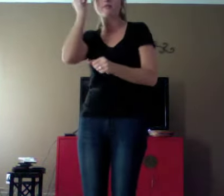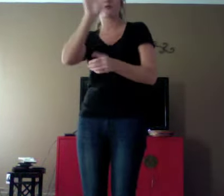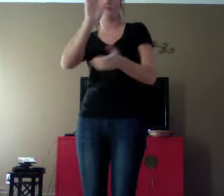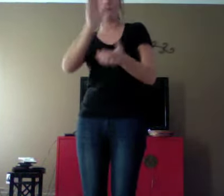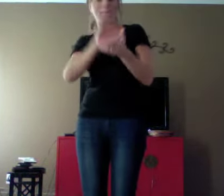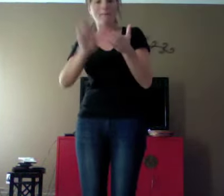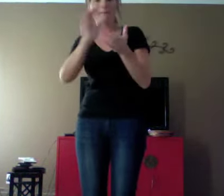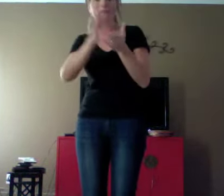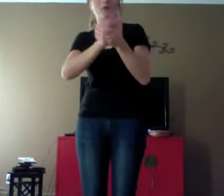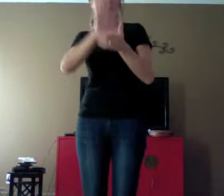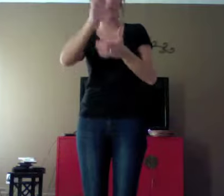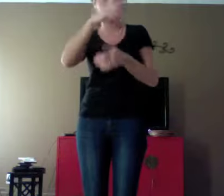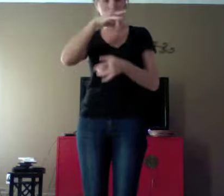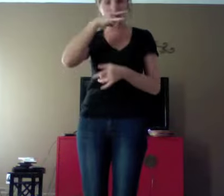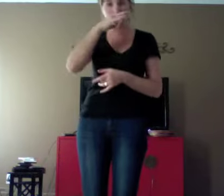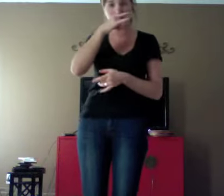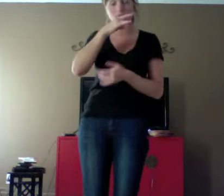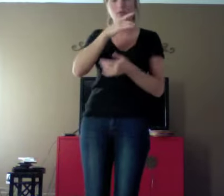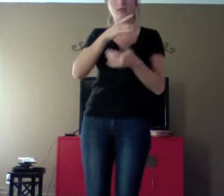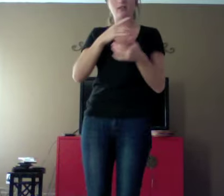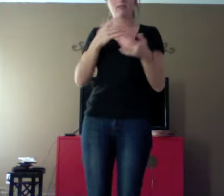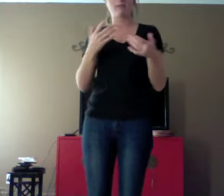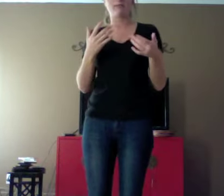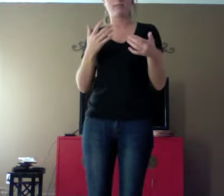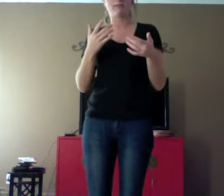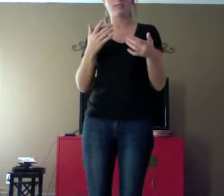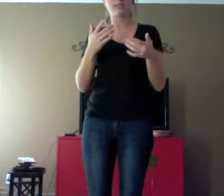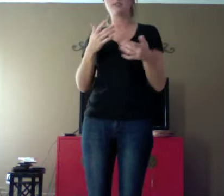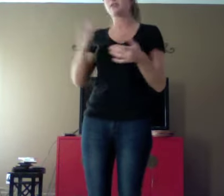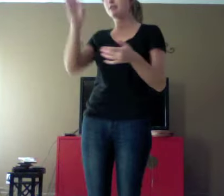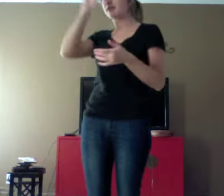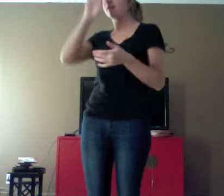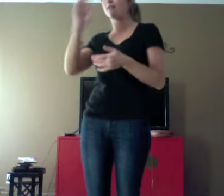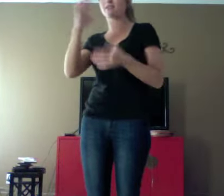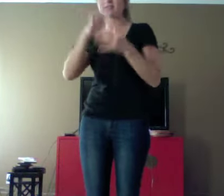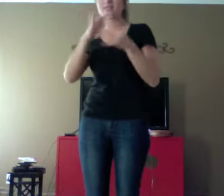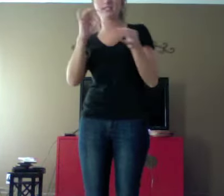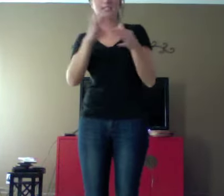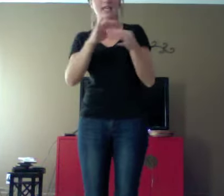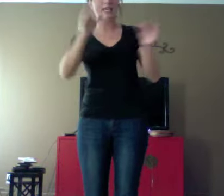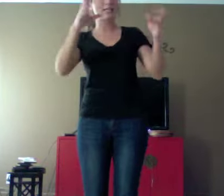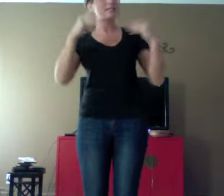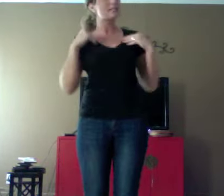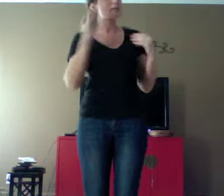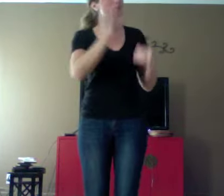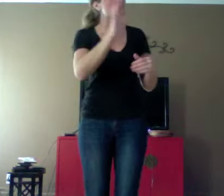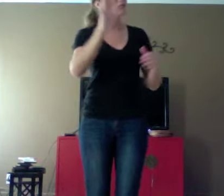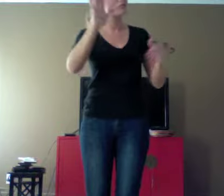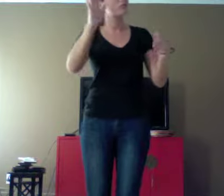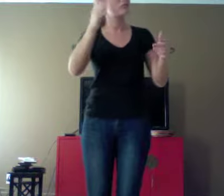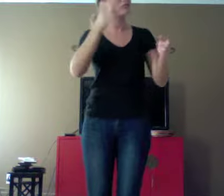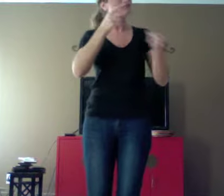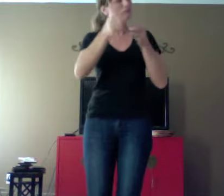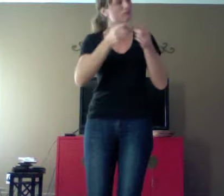God is saying, man, you got to accept that role that I have given you. I want to ask you something,